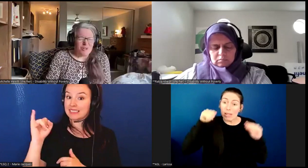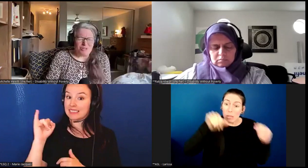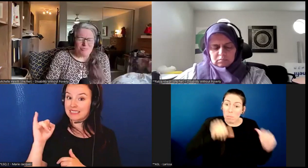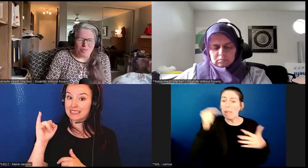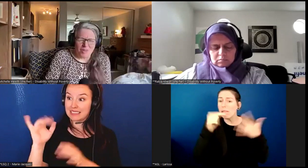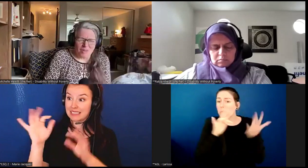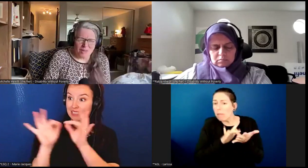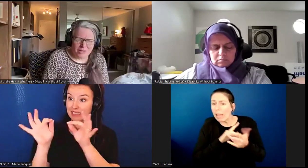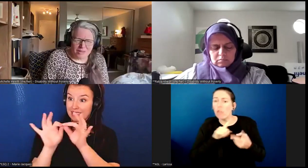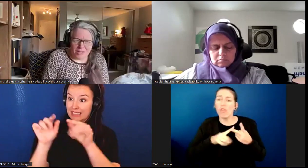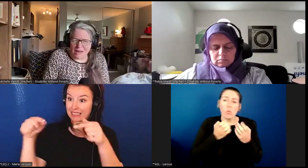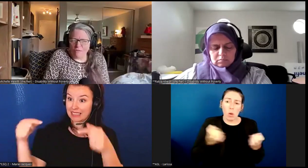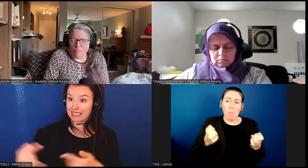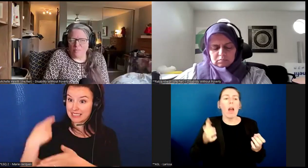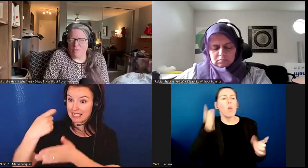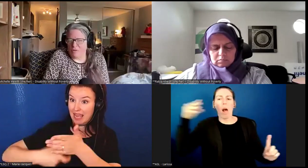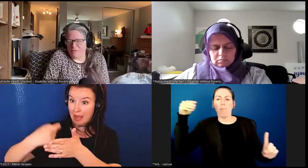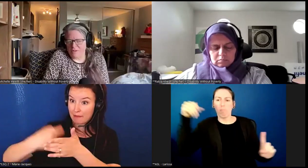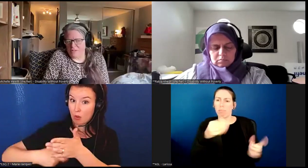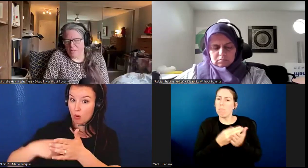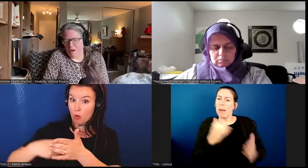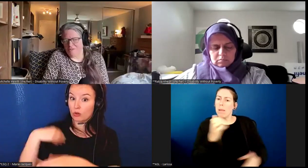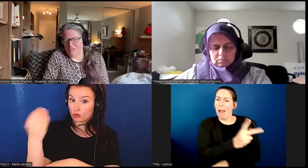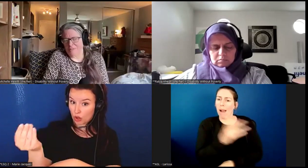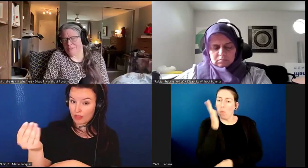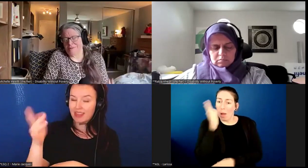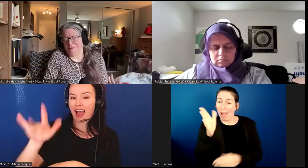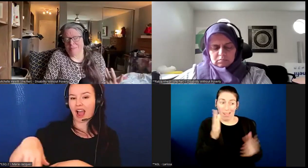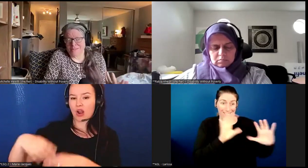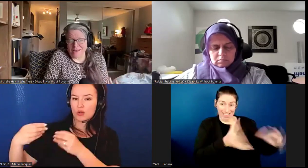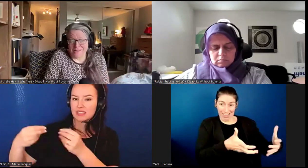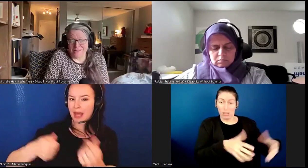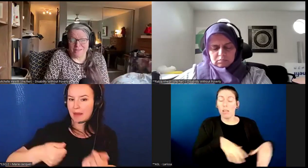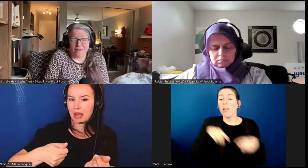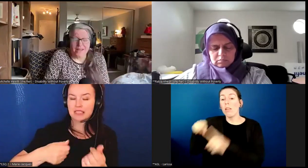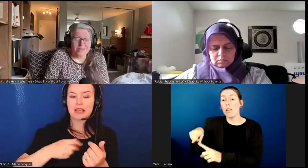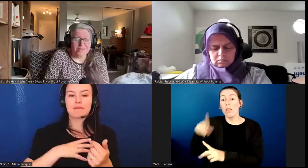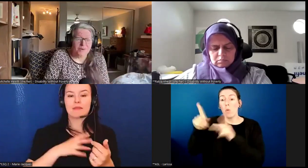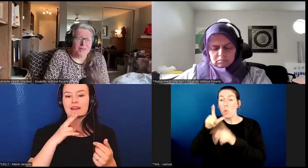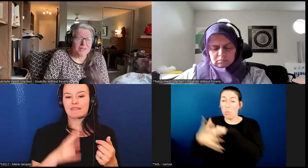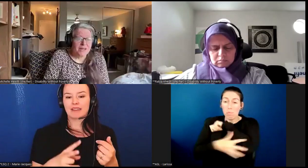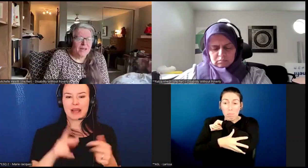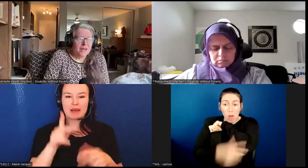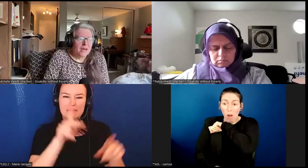it's not something that's designed for people who live in deep poverty because they don't pay taxes, right?